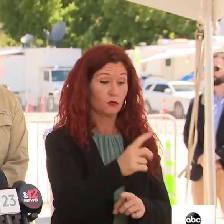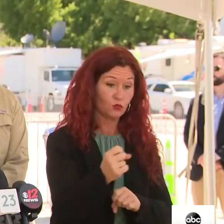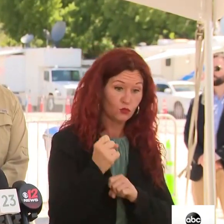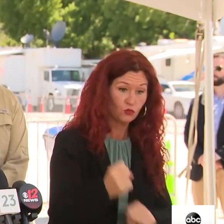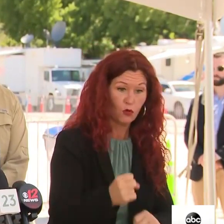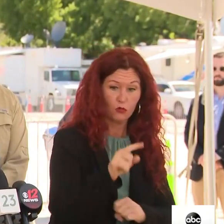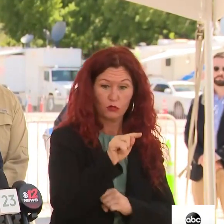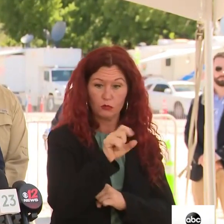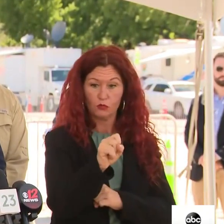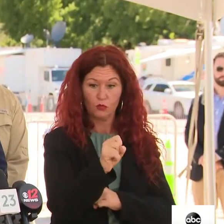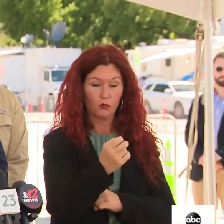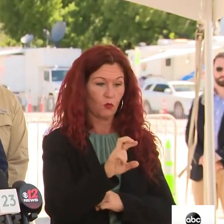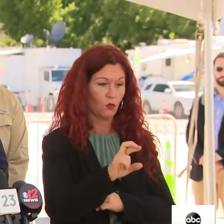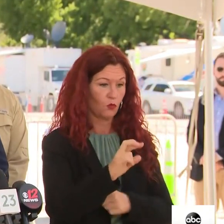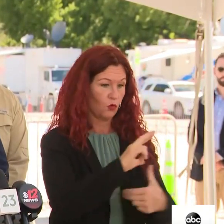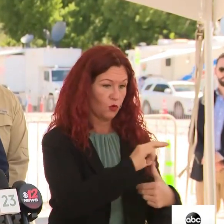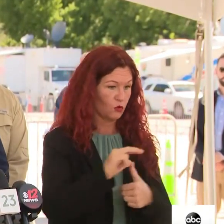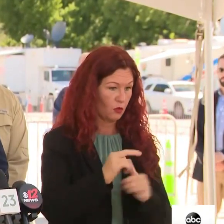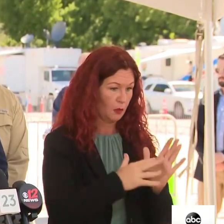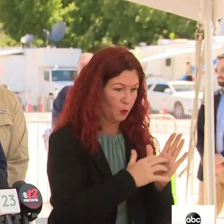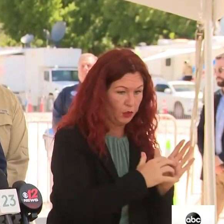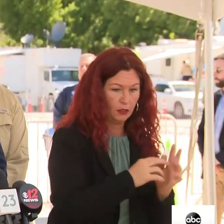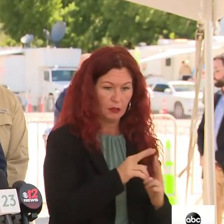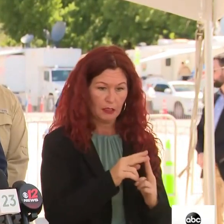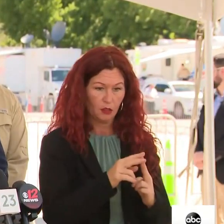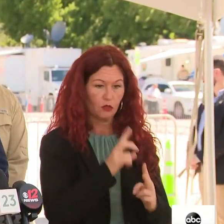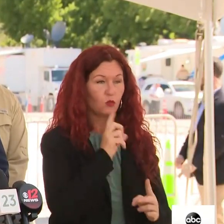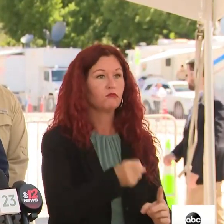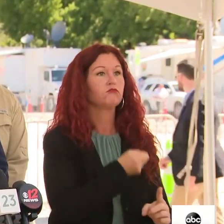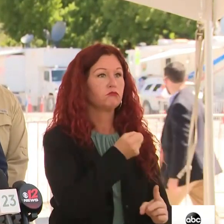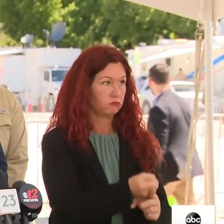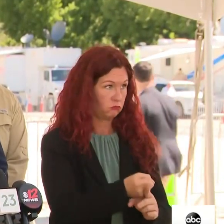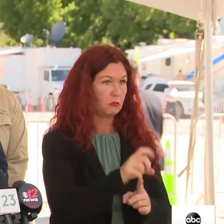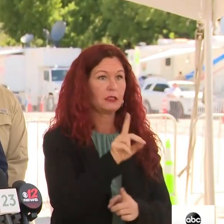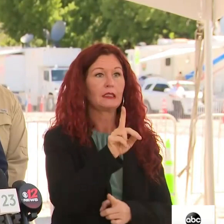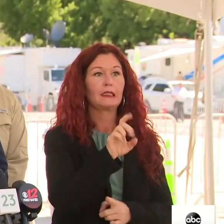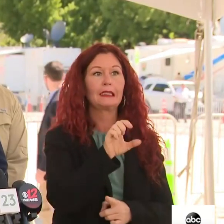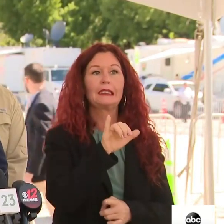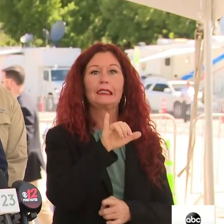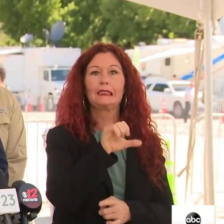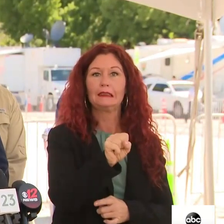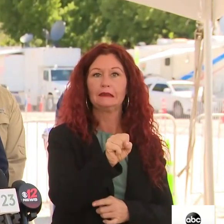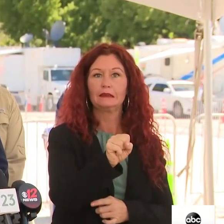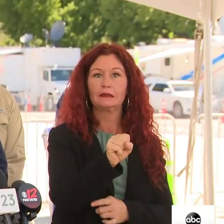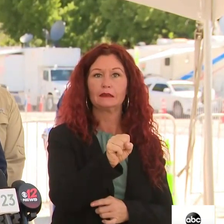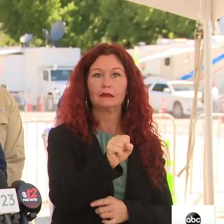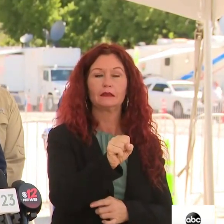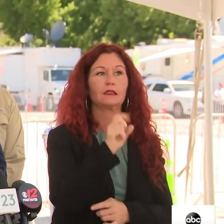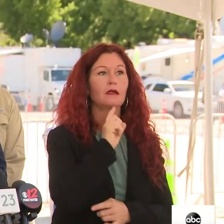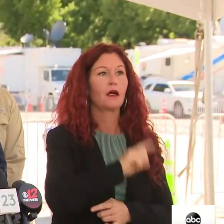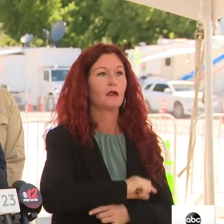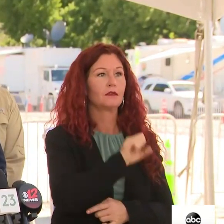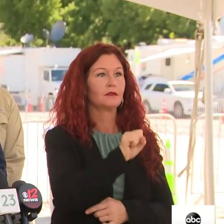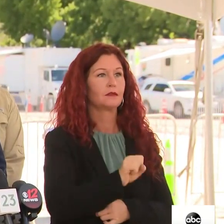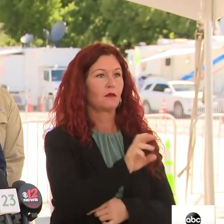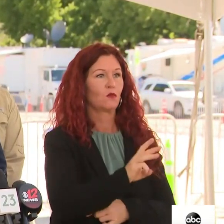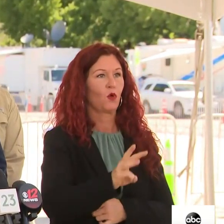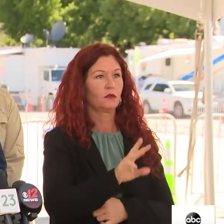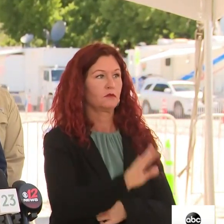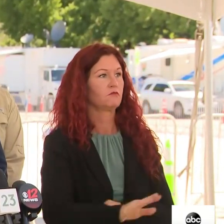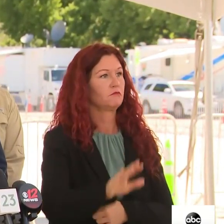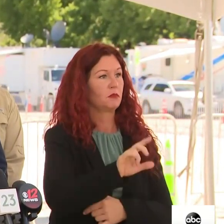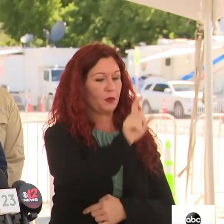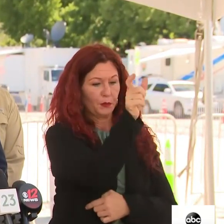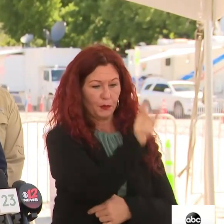weak hurricane, will begin affecting the Florida Keys and portions of the South Florida Peninsula as early as Monday,